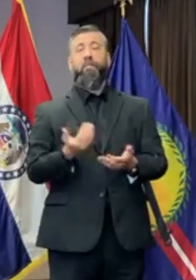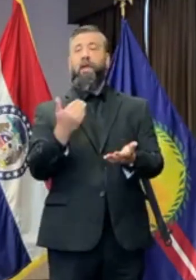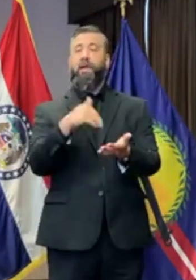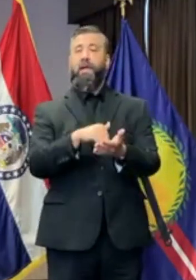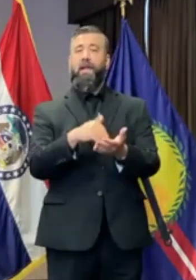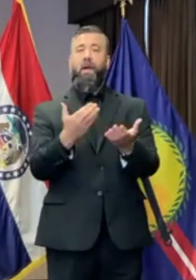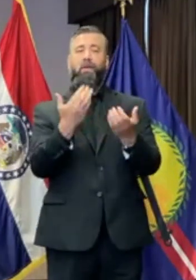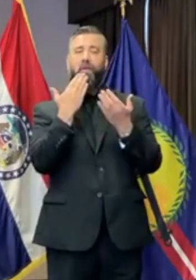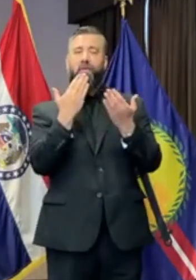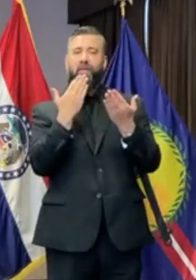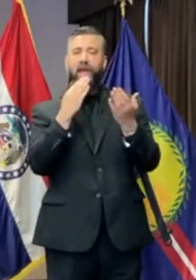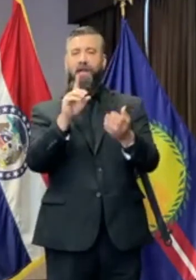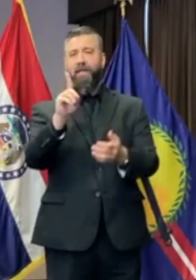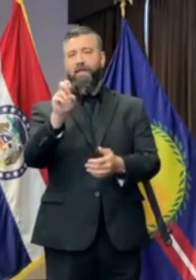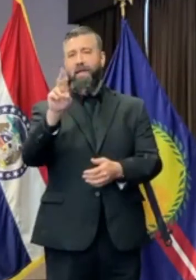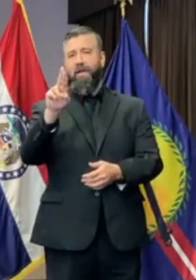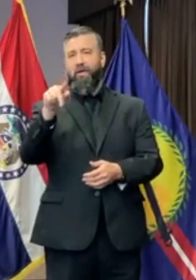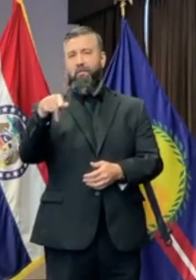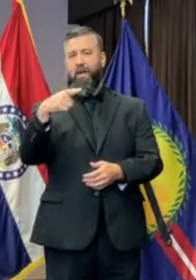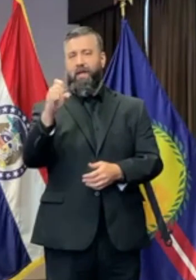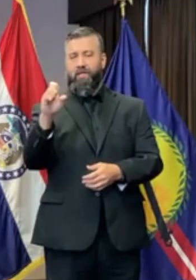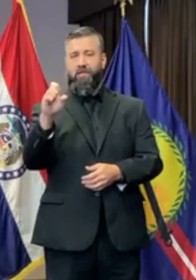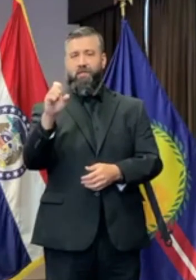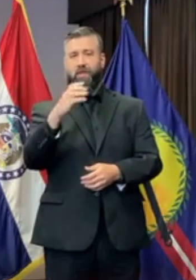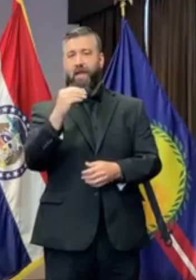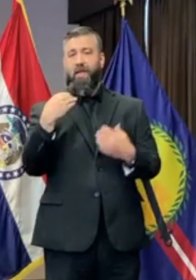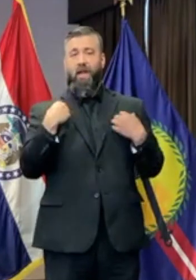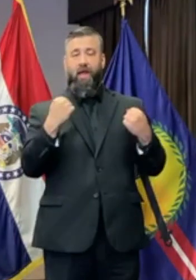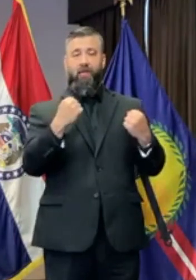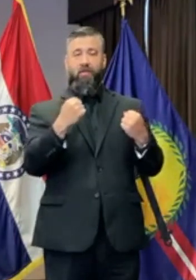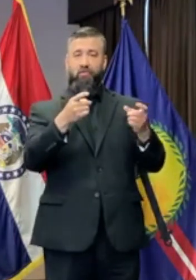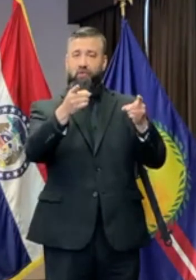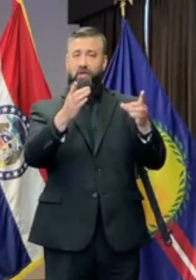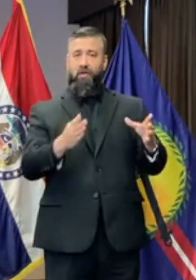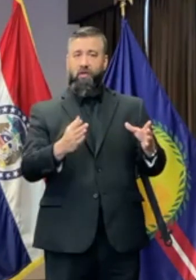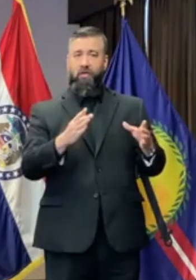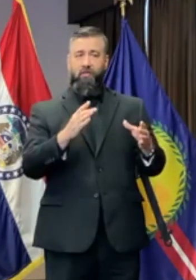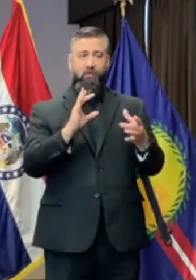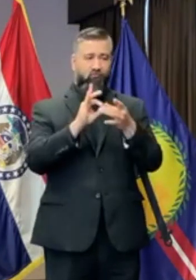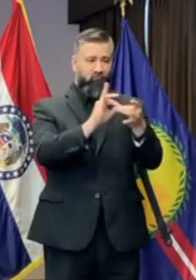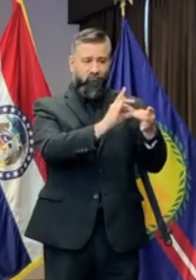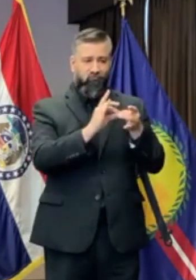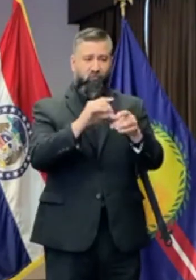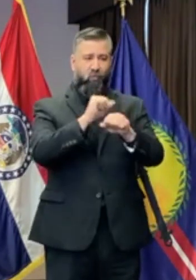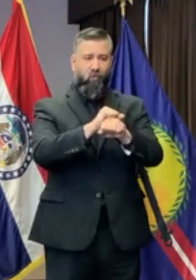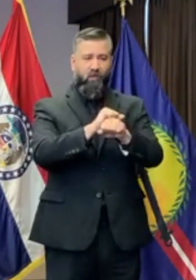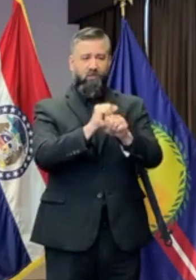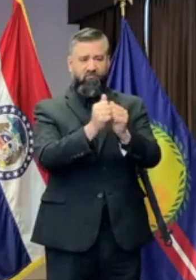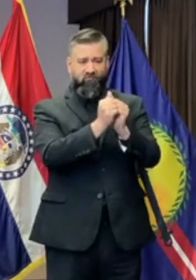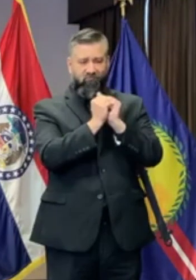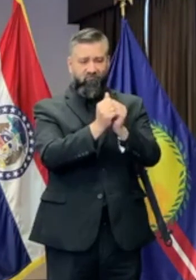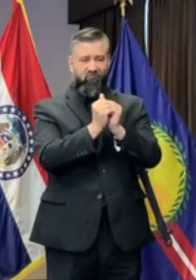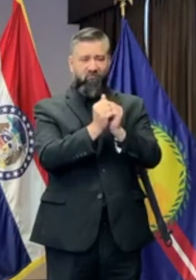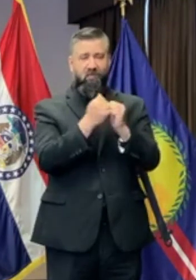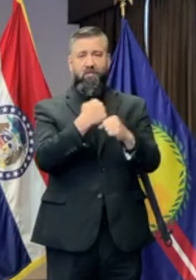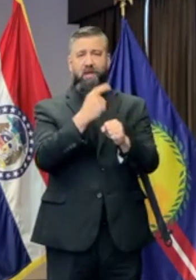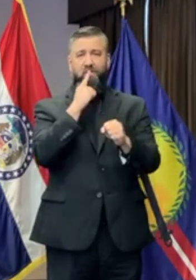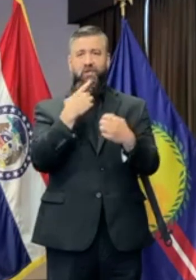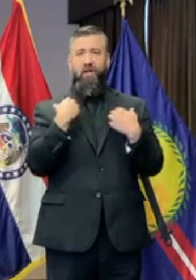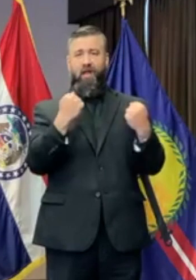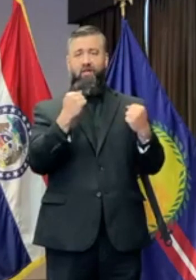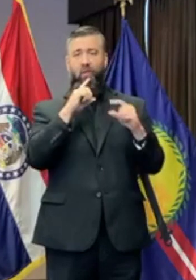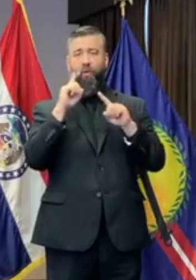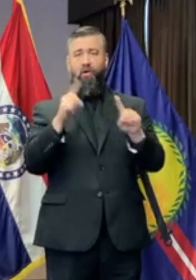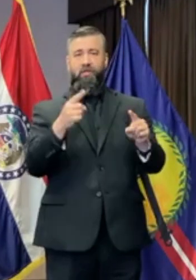Again, I just want to thank Dr. Page and our health directors for working together diligently to make sure that our health orders are in